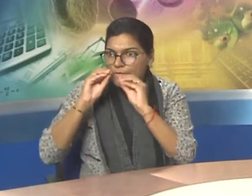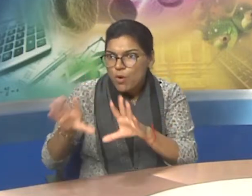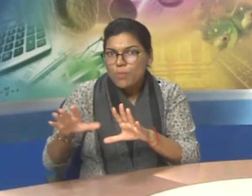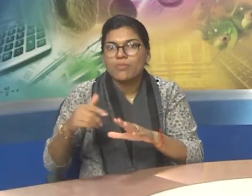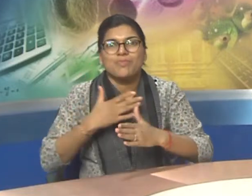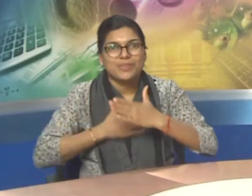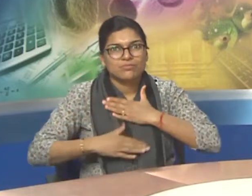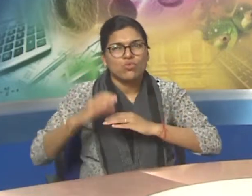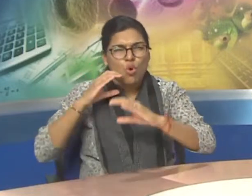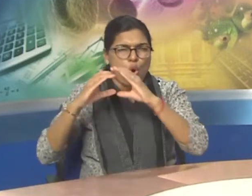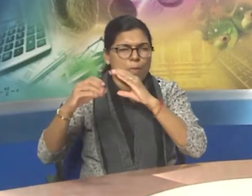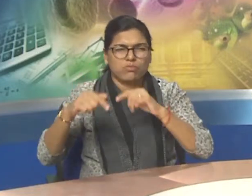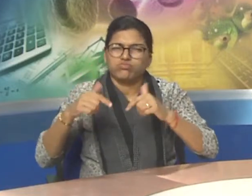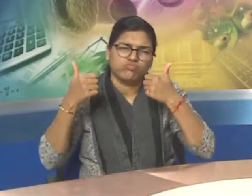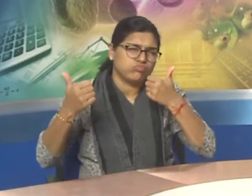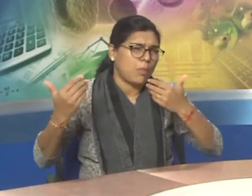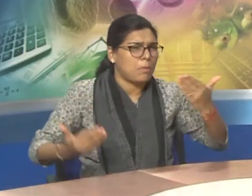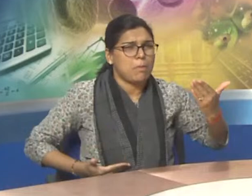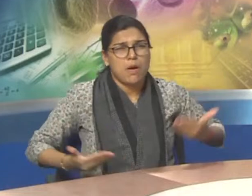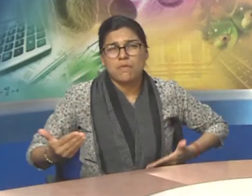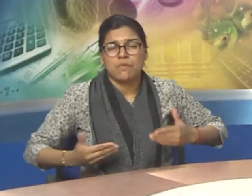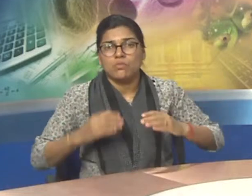And to implement the second